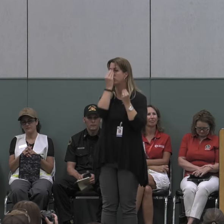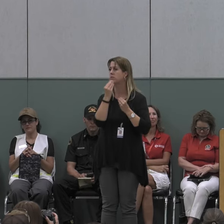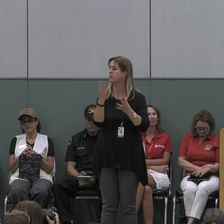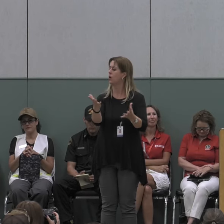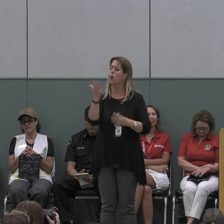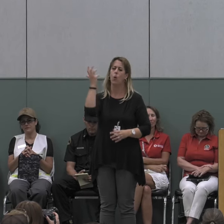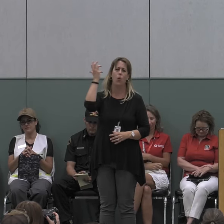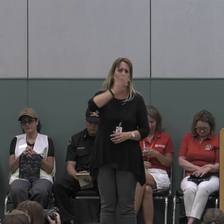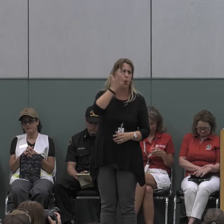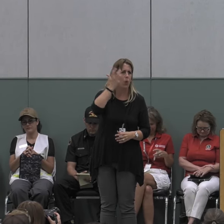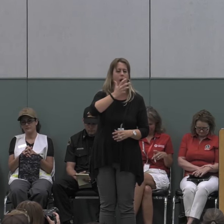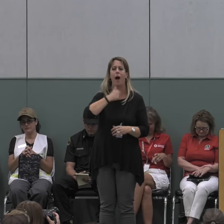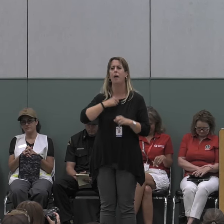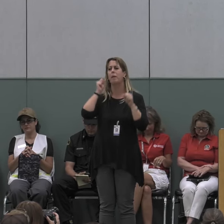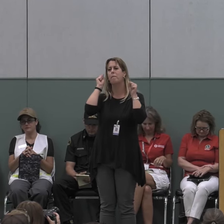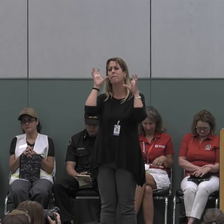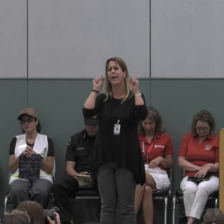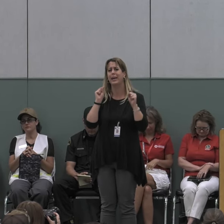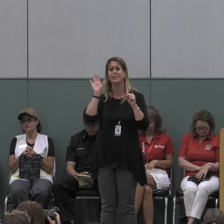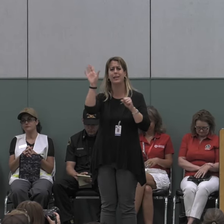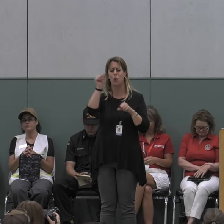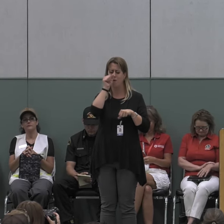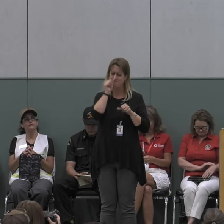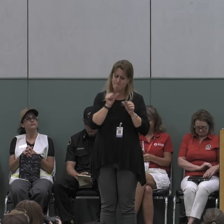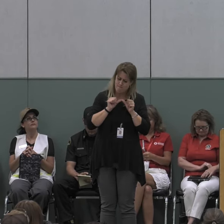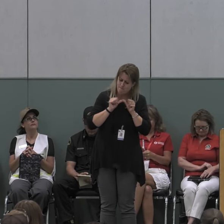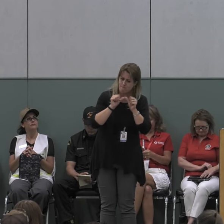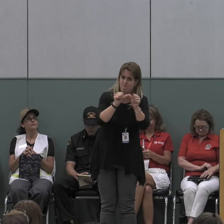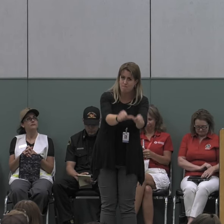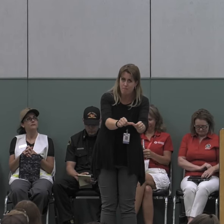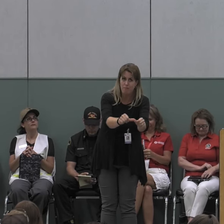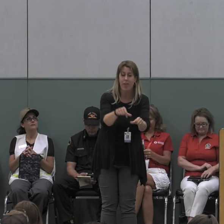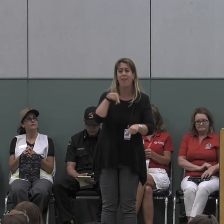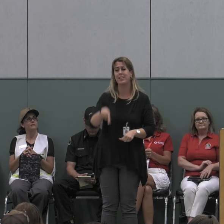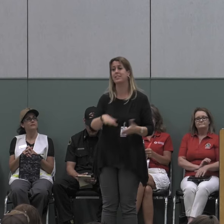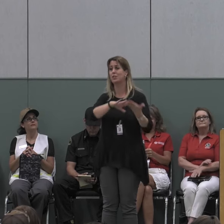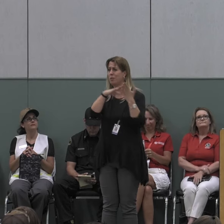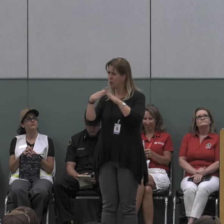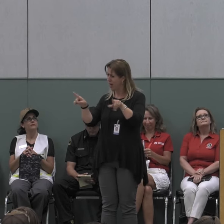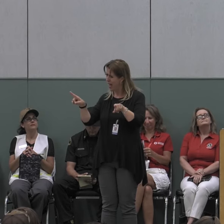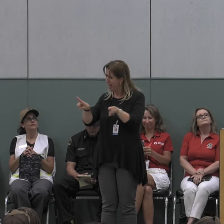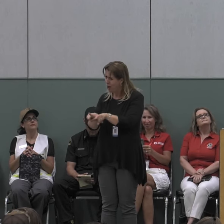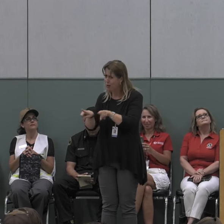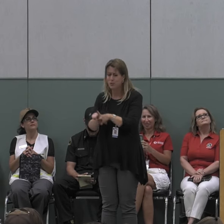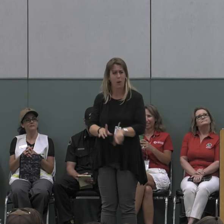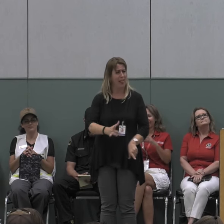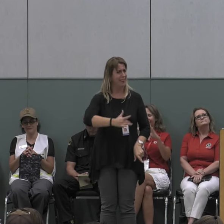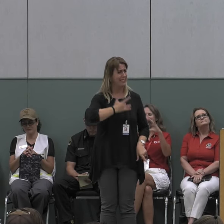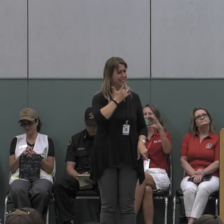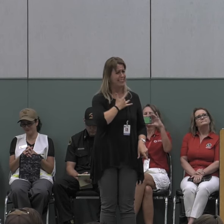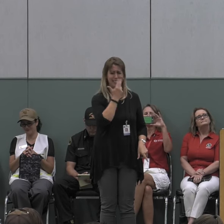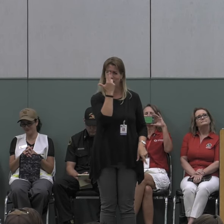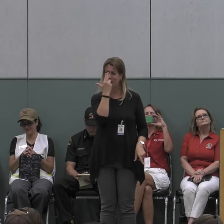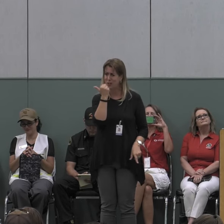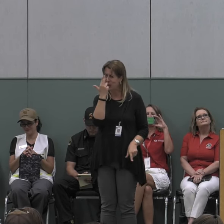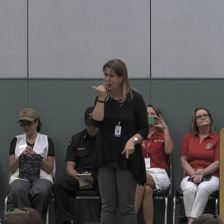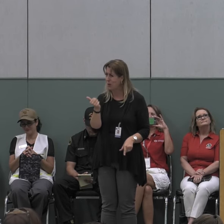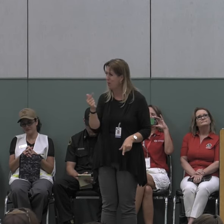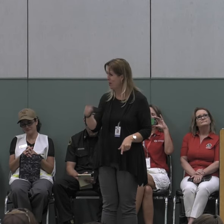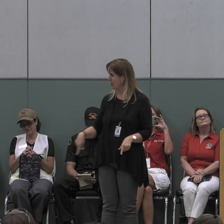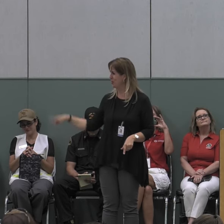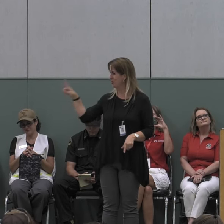this community, but also the sense of humor that somehow is still here.